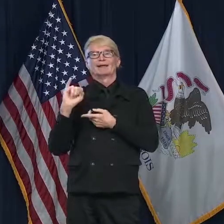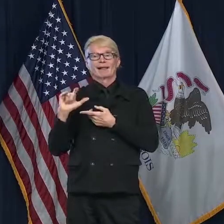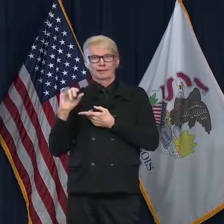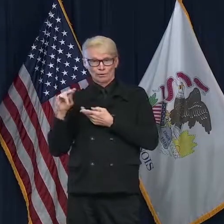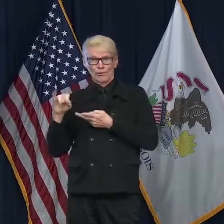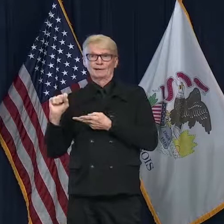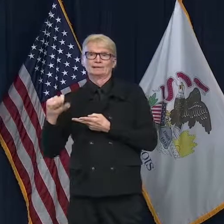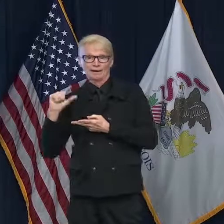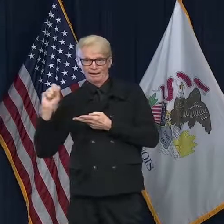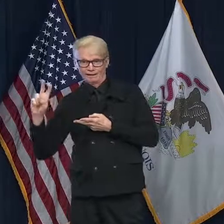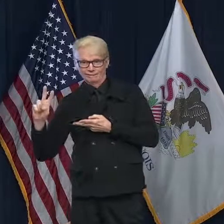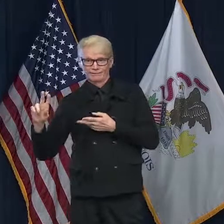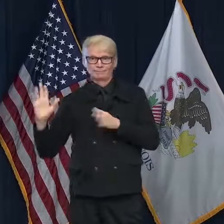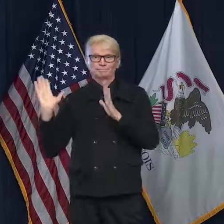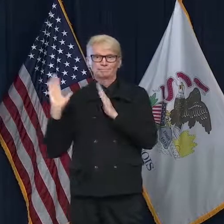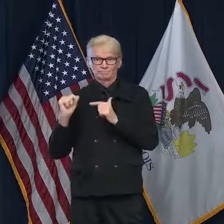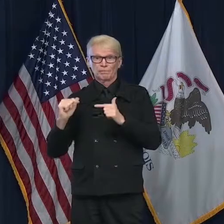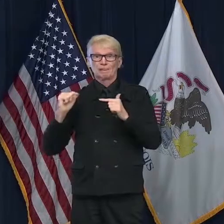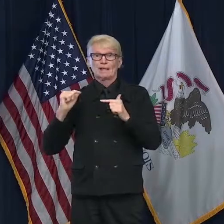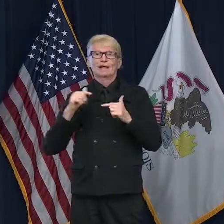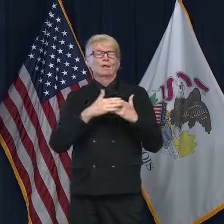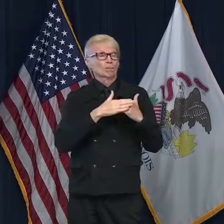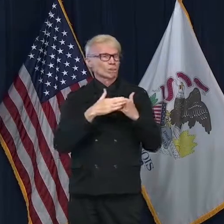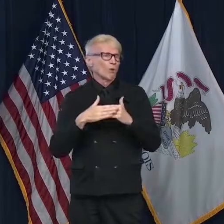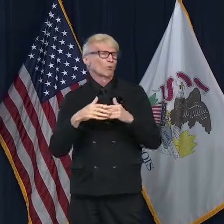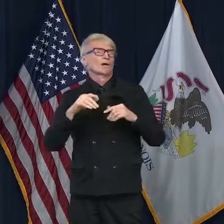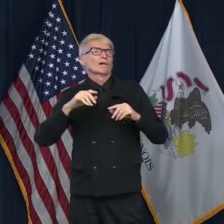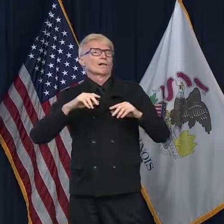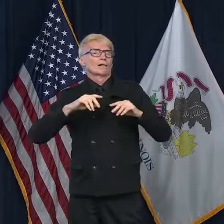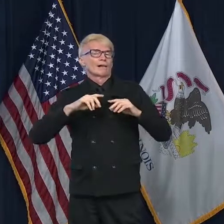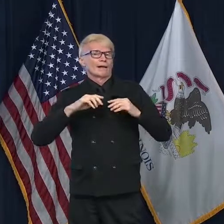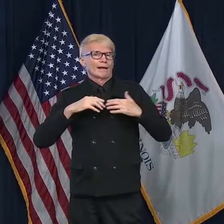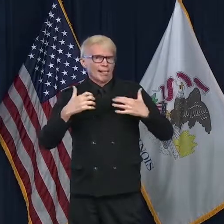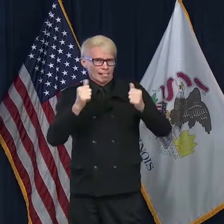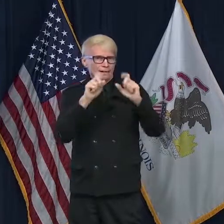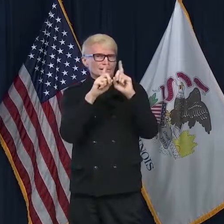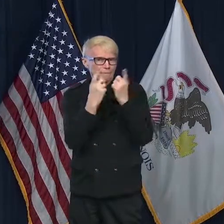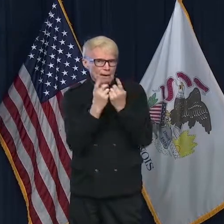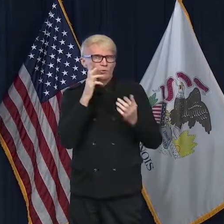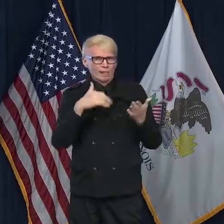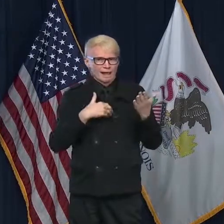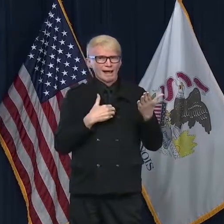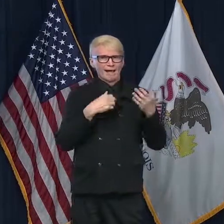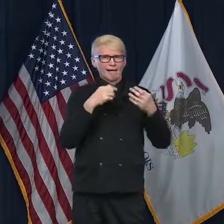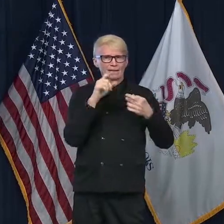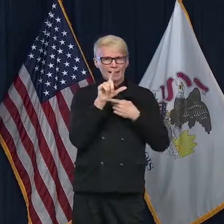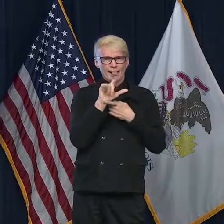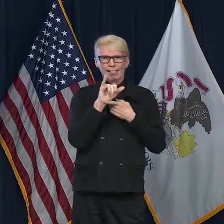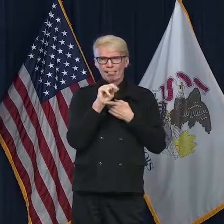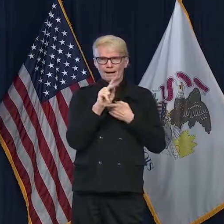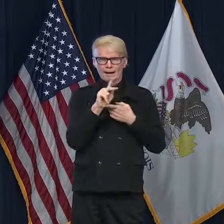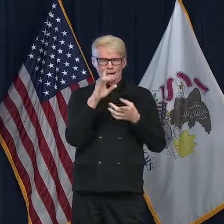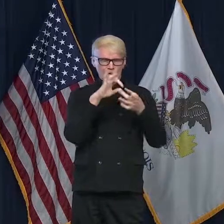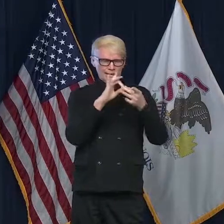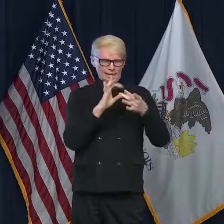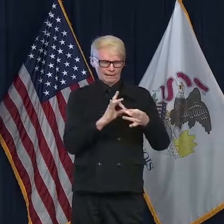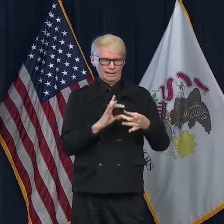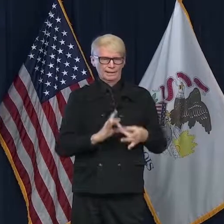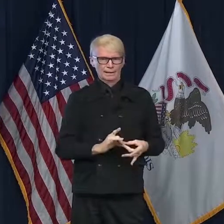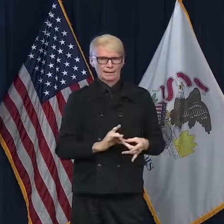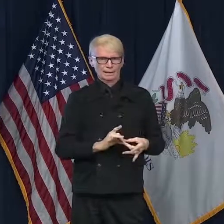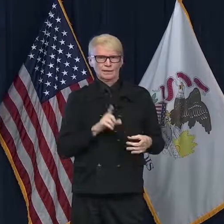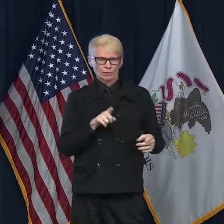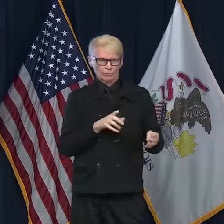pharmacy partner or a local public health department or some other. So it's a series of links. It's not a It is, but it's